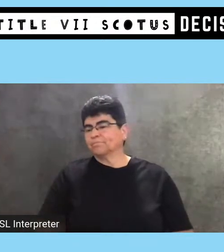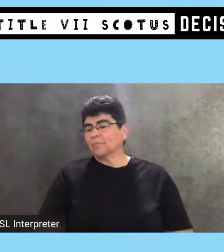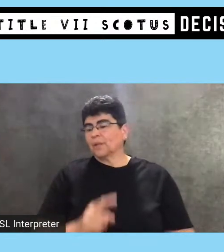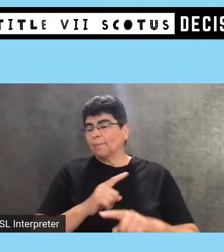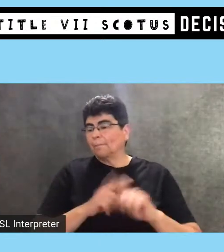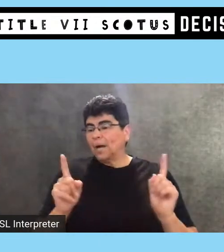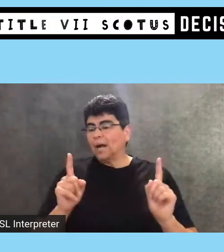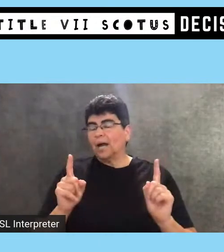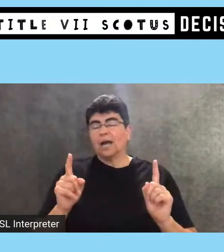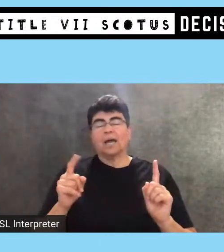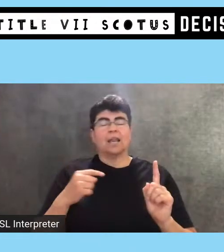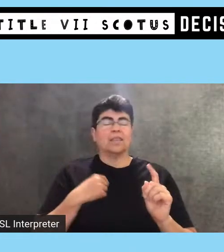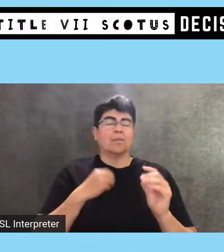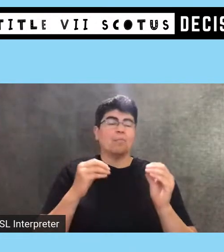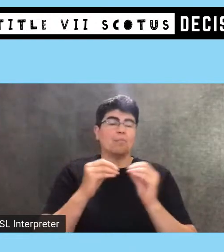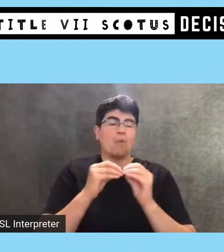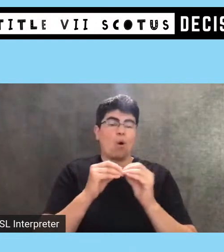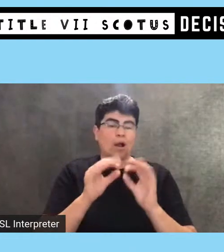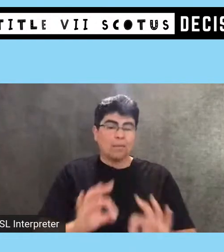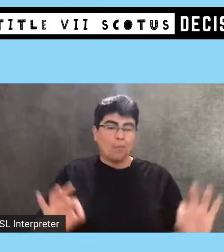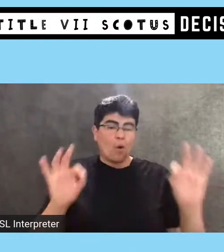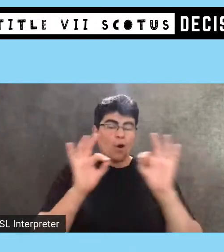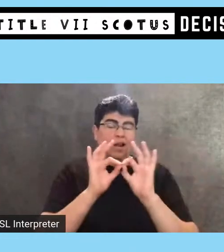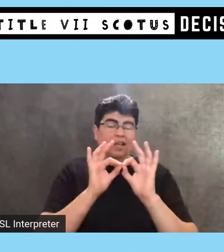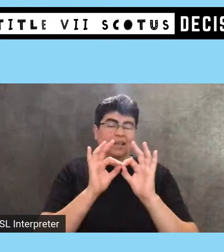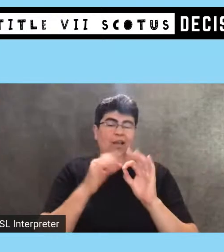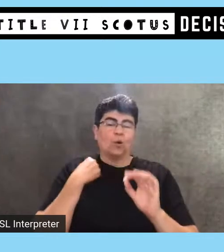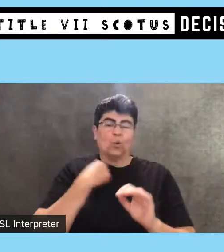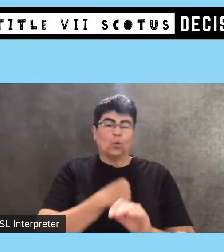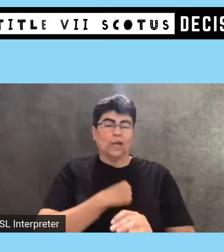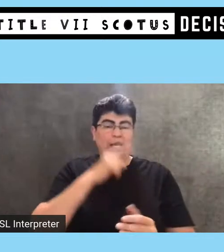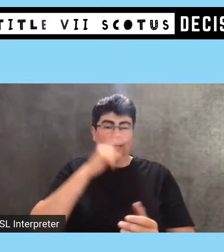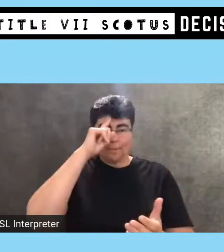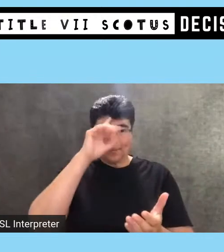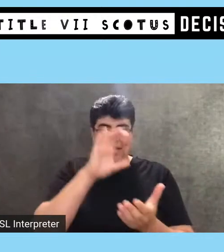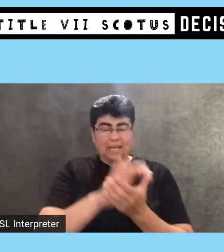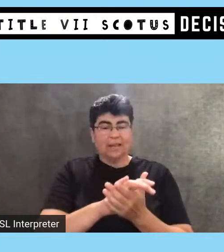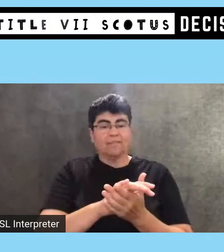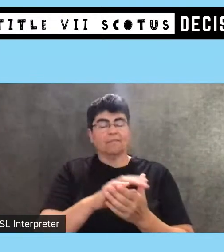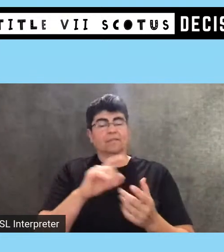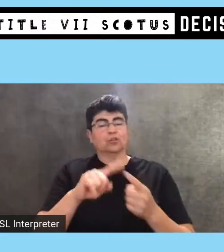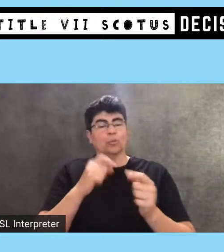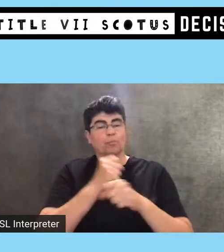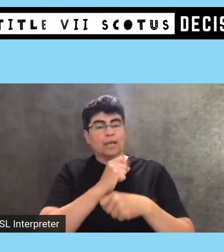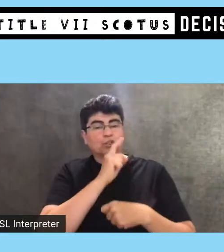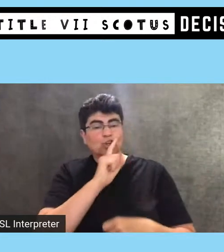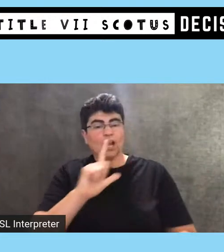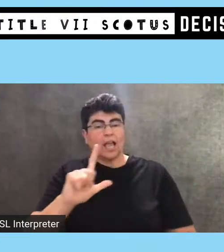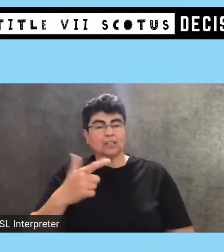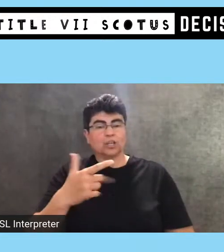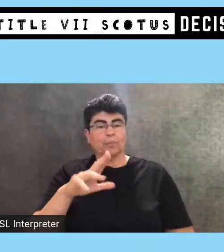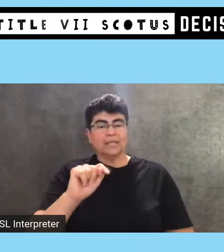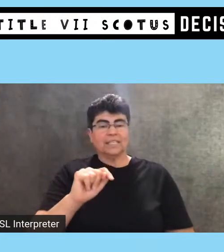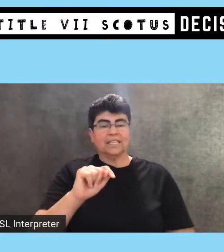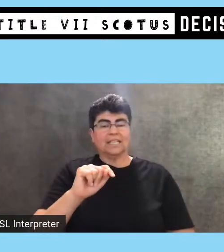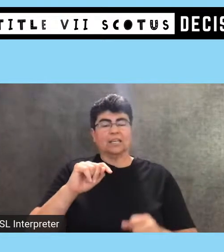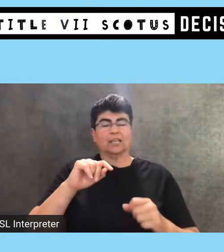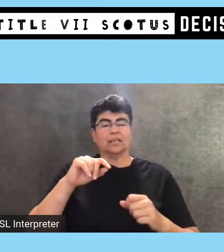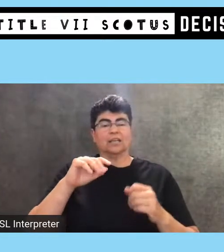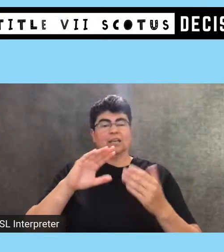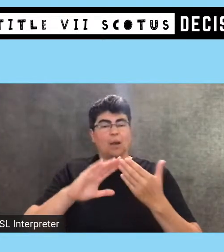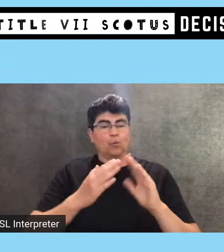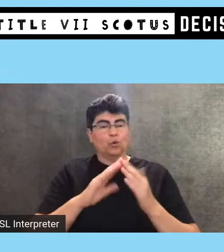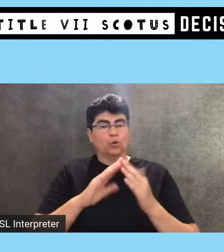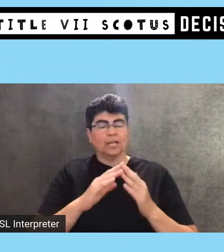But more importantly, we believe that to ensure the LGBT community remains an